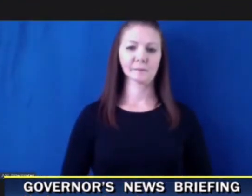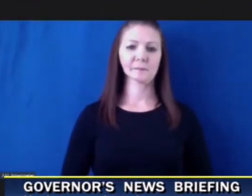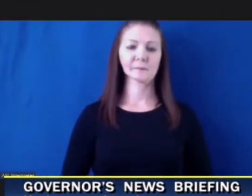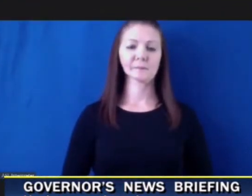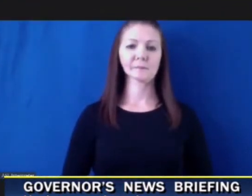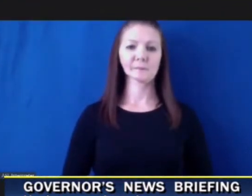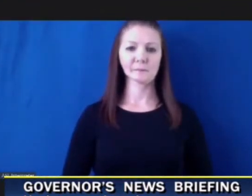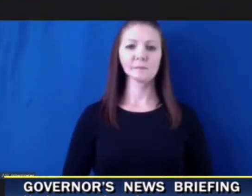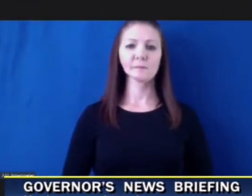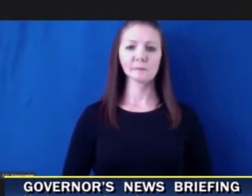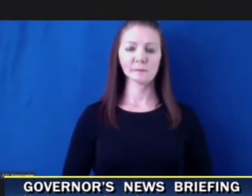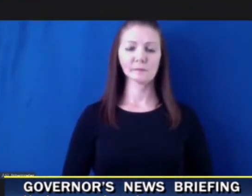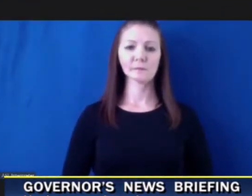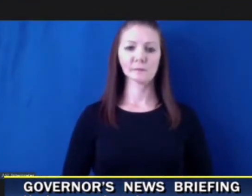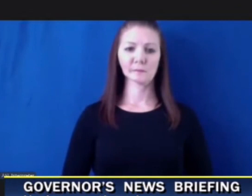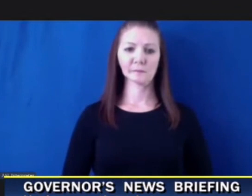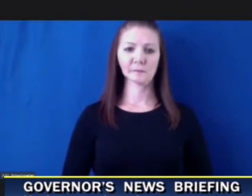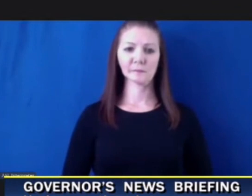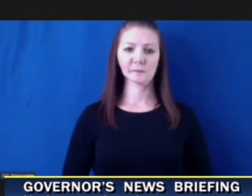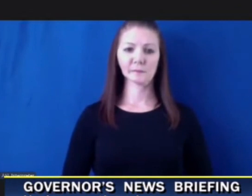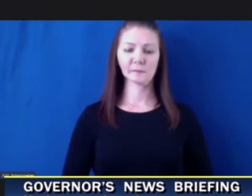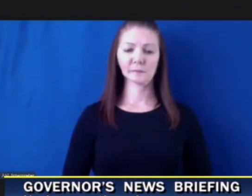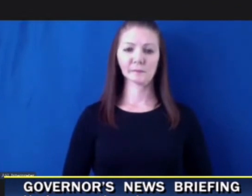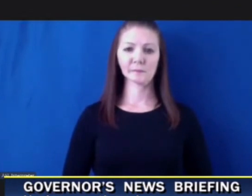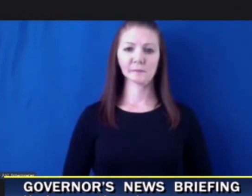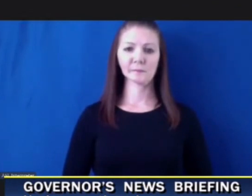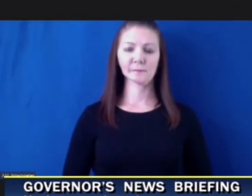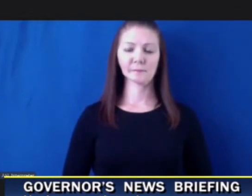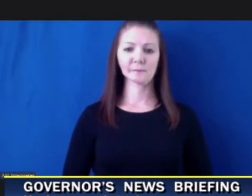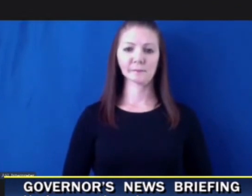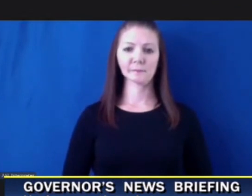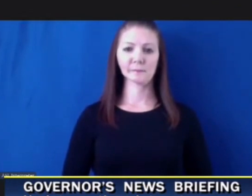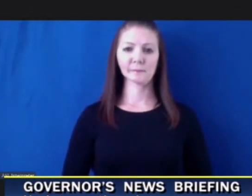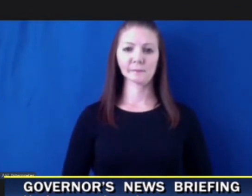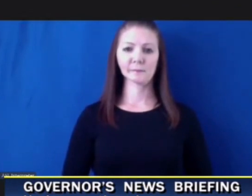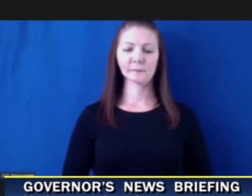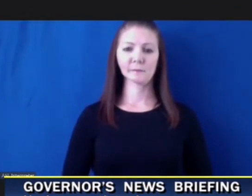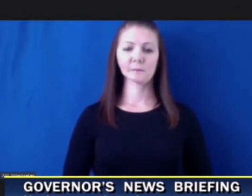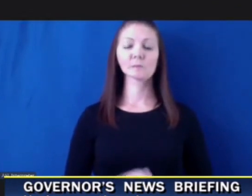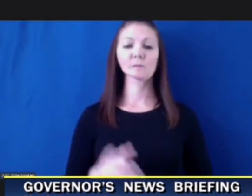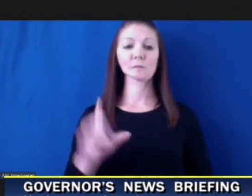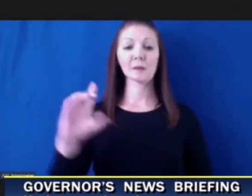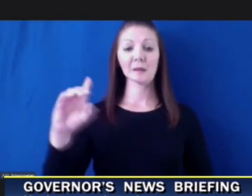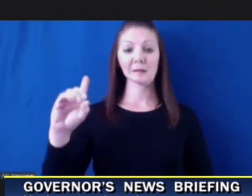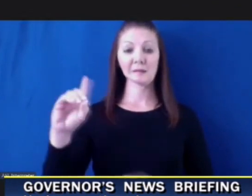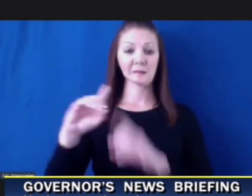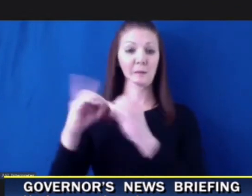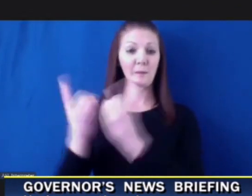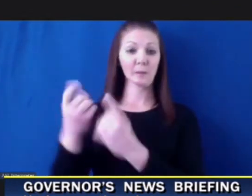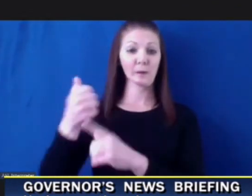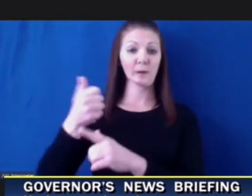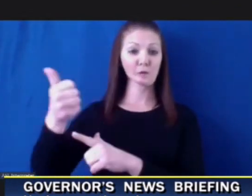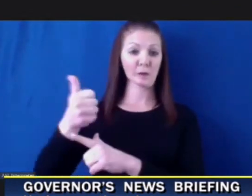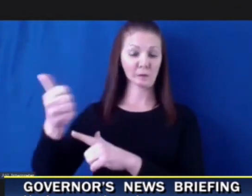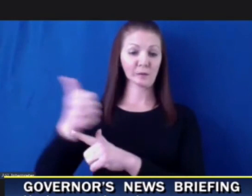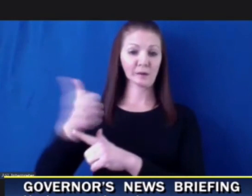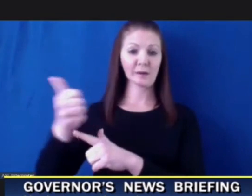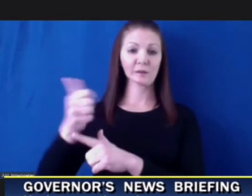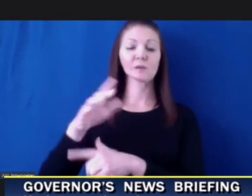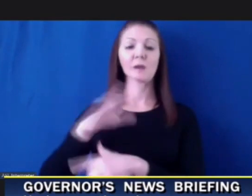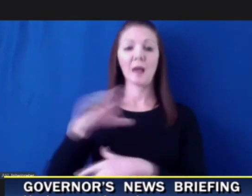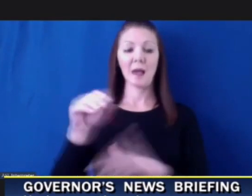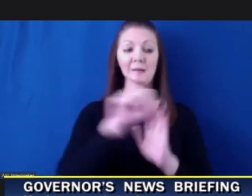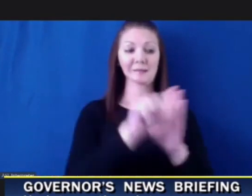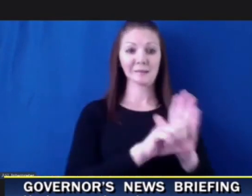So We'll coordinating move on with, next. Okay. Sorry, go ahead. coordinating with DOT and the state police have